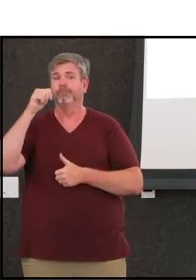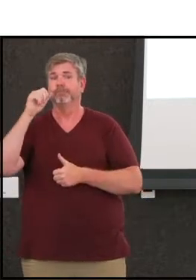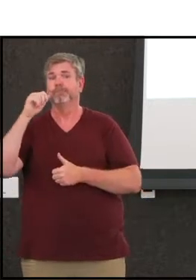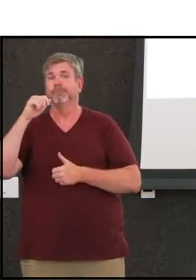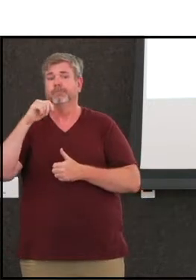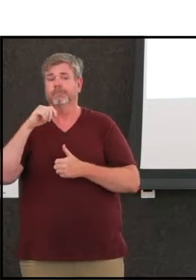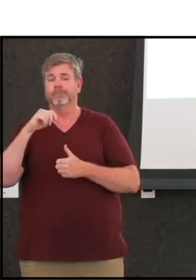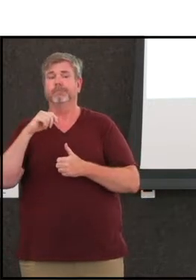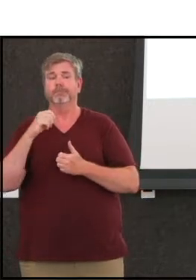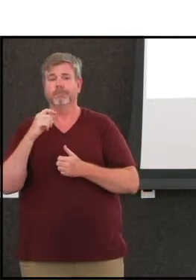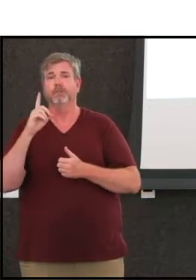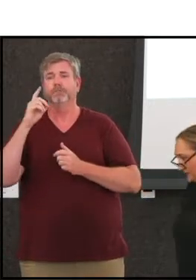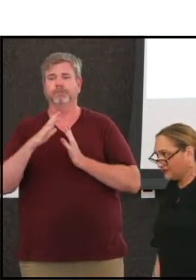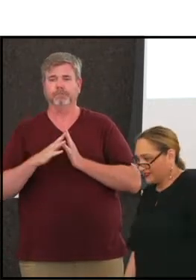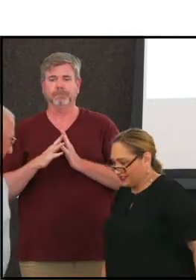health issues. Thank you all.